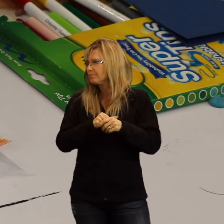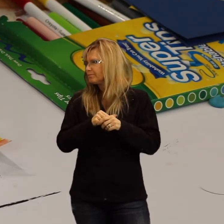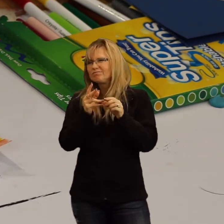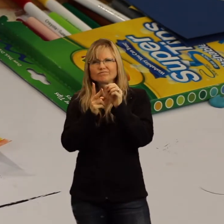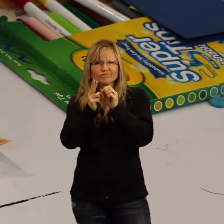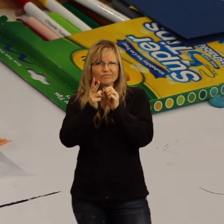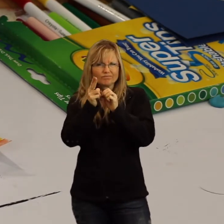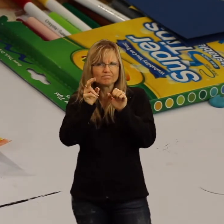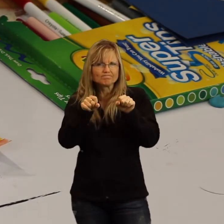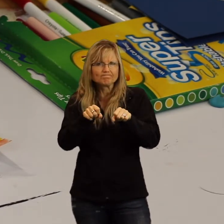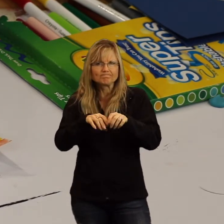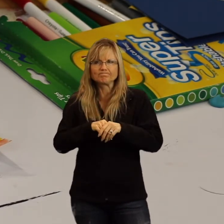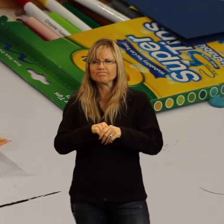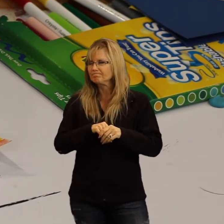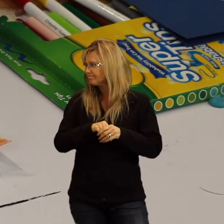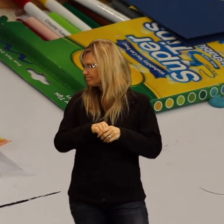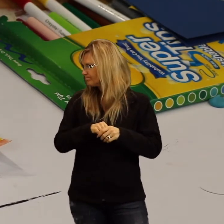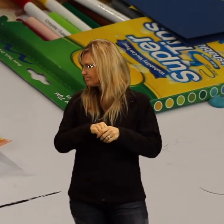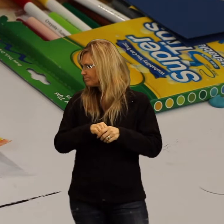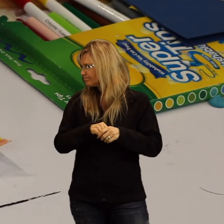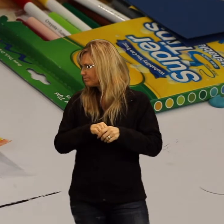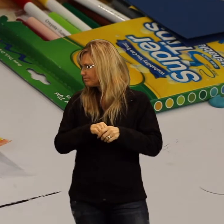that piece off.